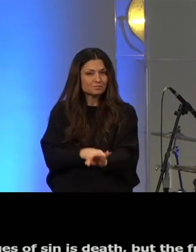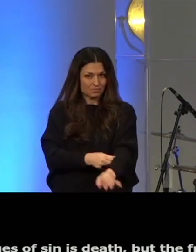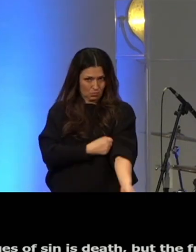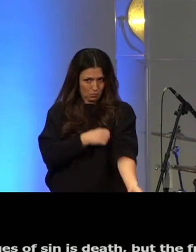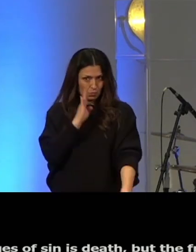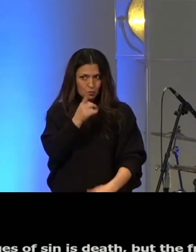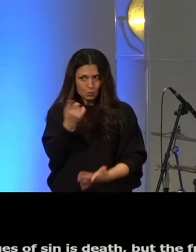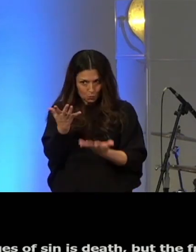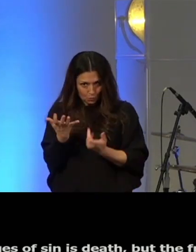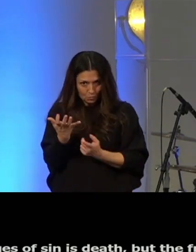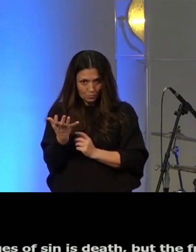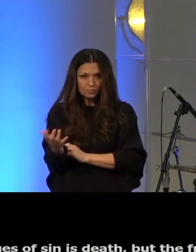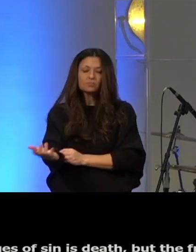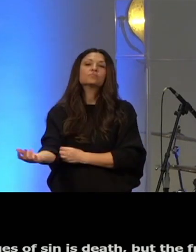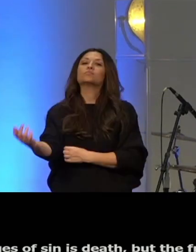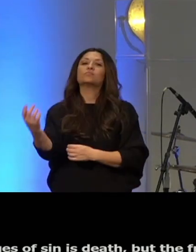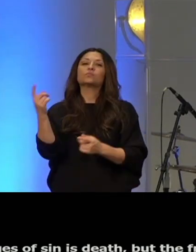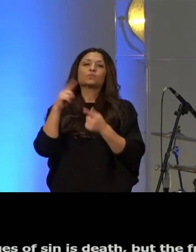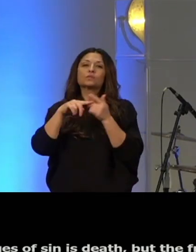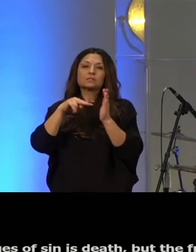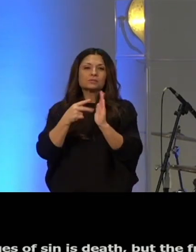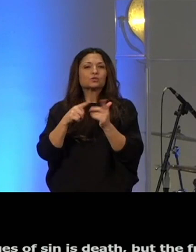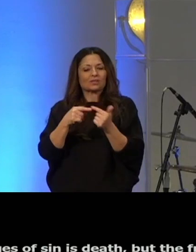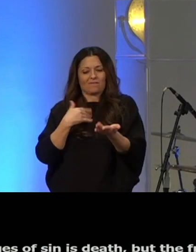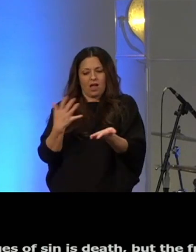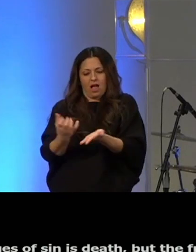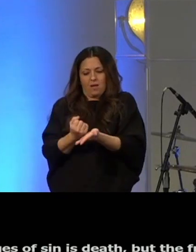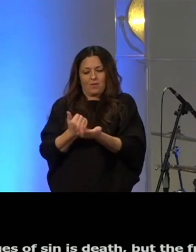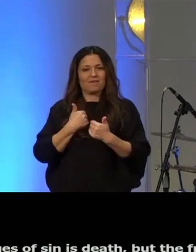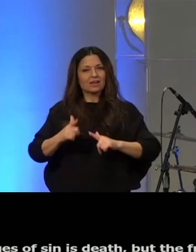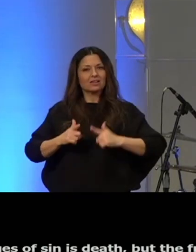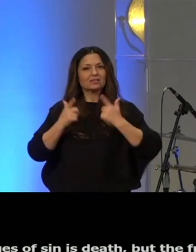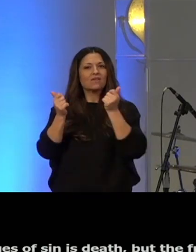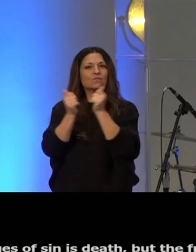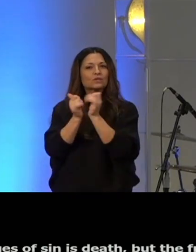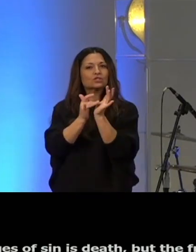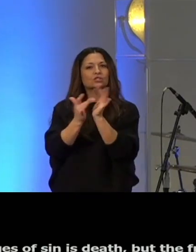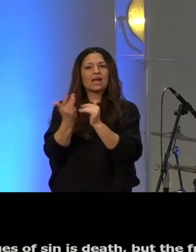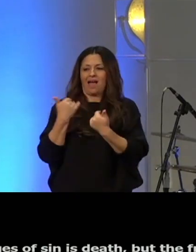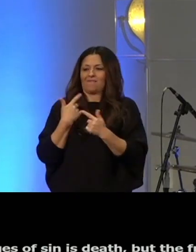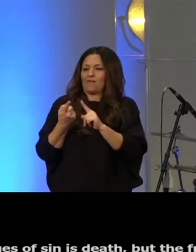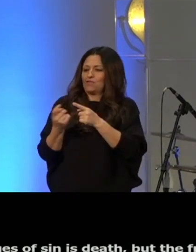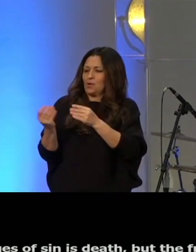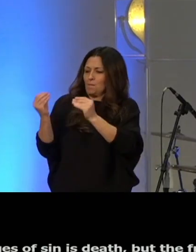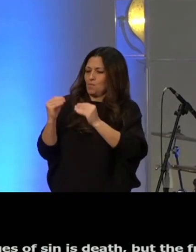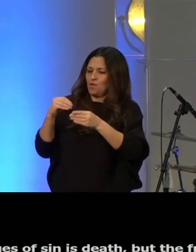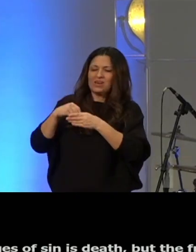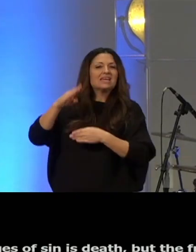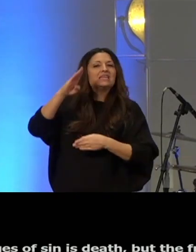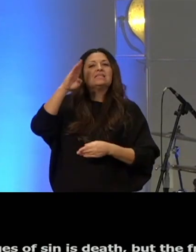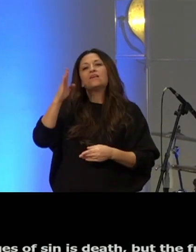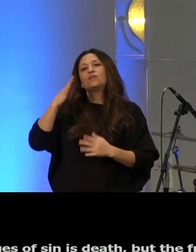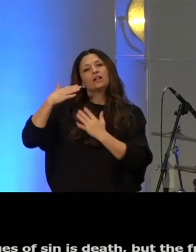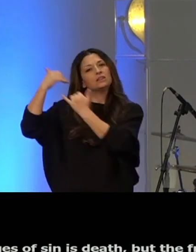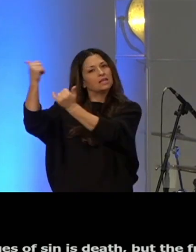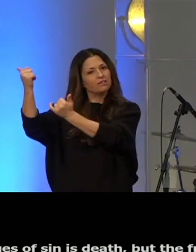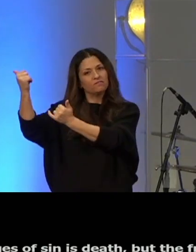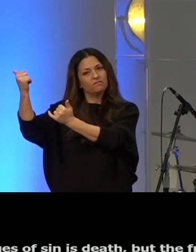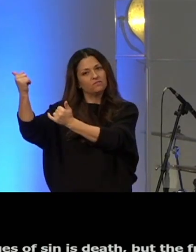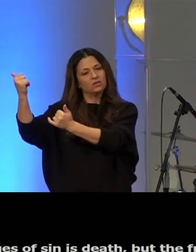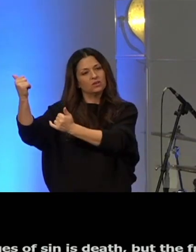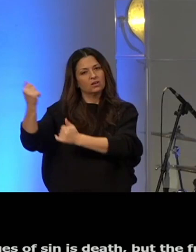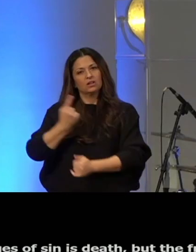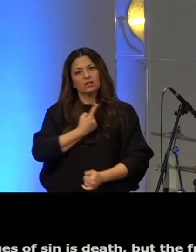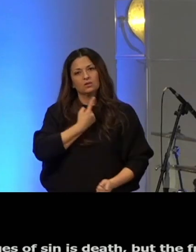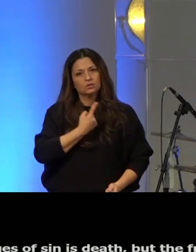do life with Jesus. To have a friend who, when he moves in, he never leaves, to have a purpose big enough in our life to give our lives to.